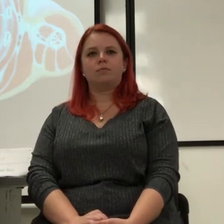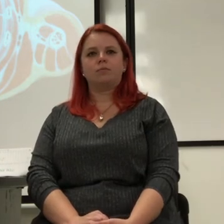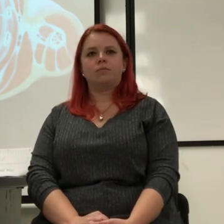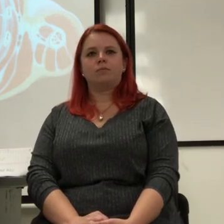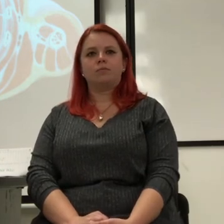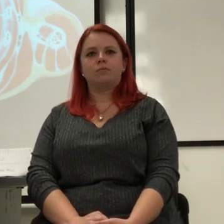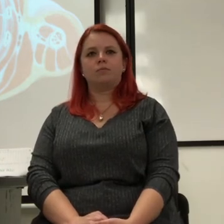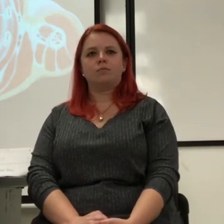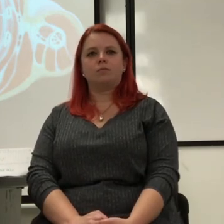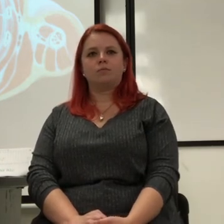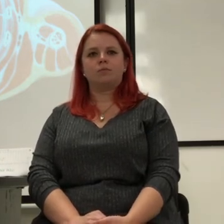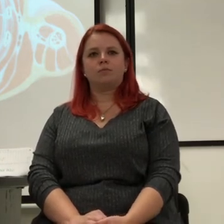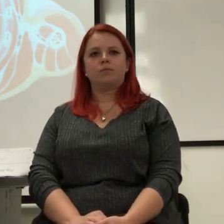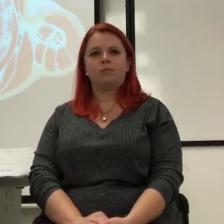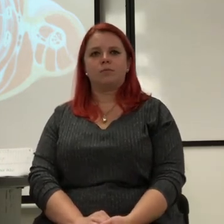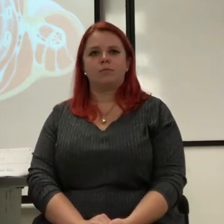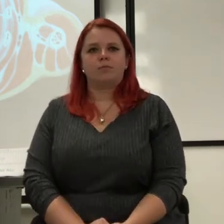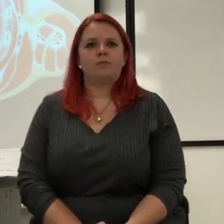mediastinum.